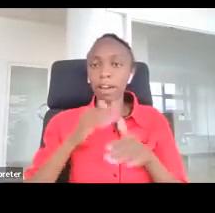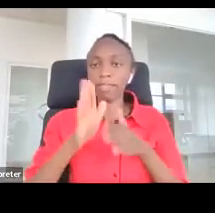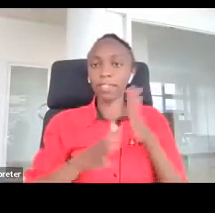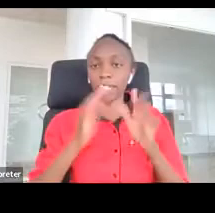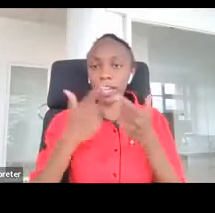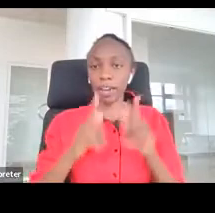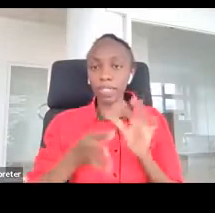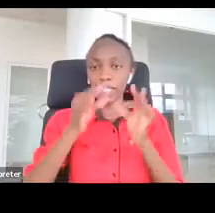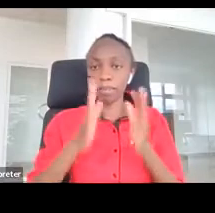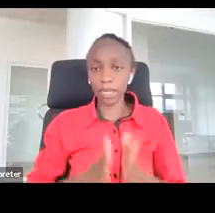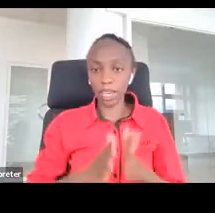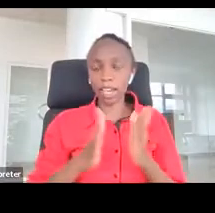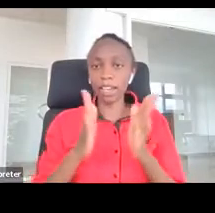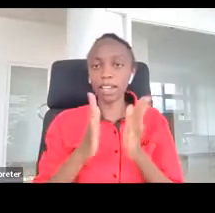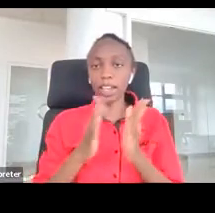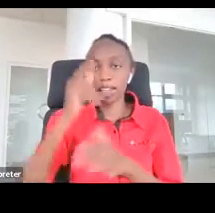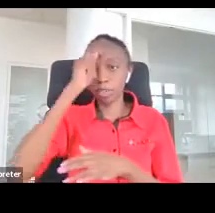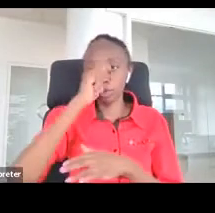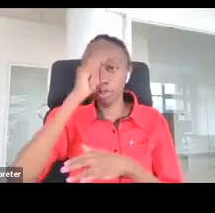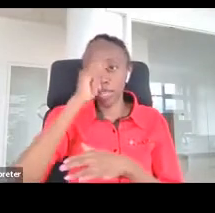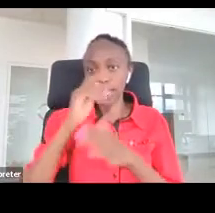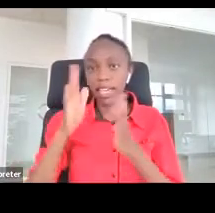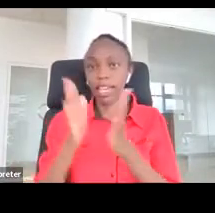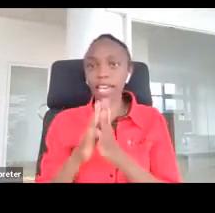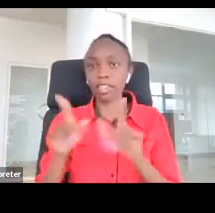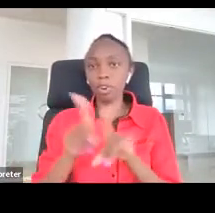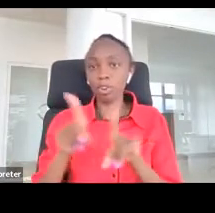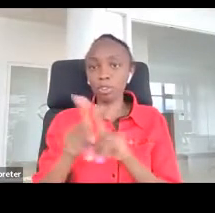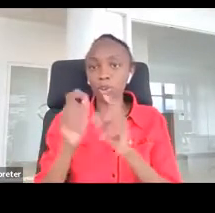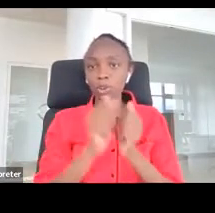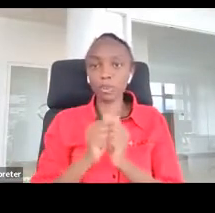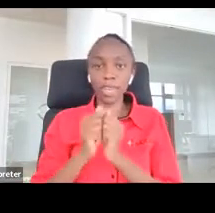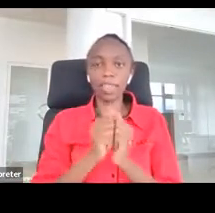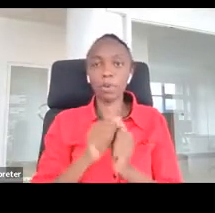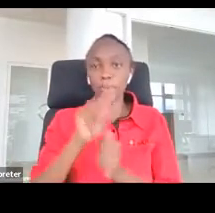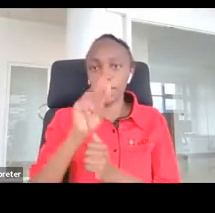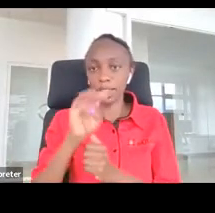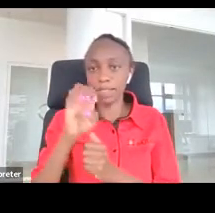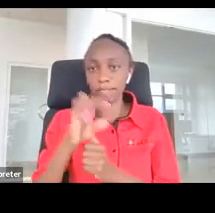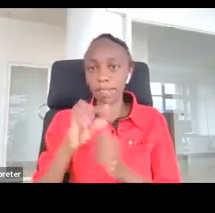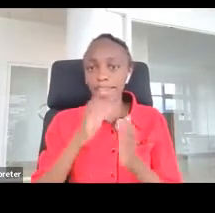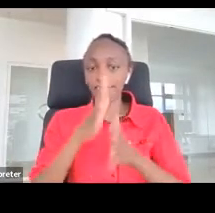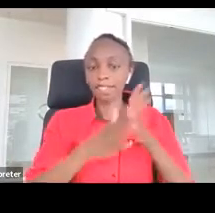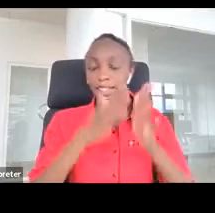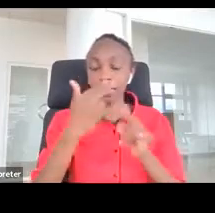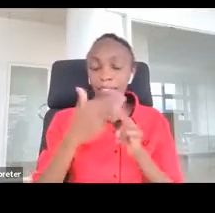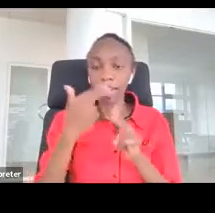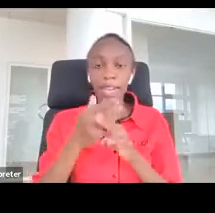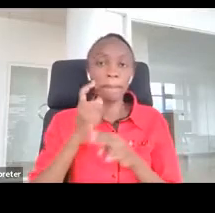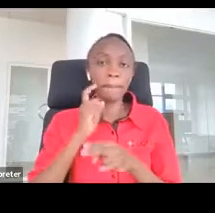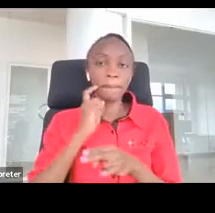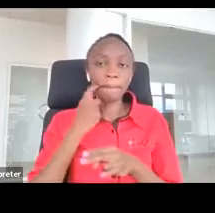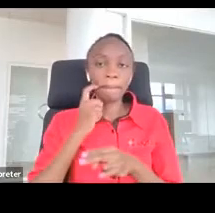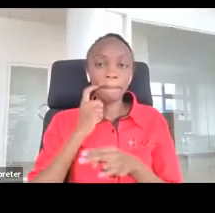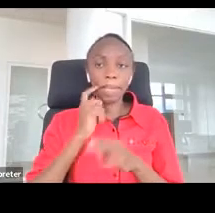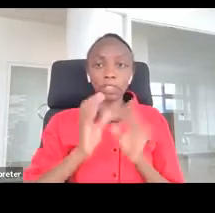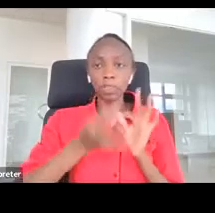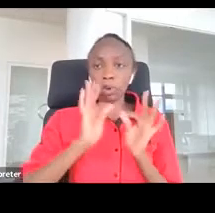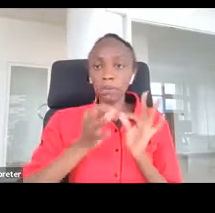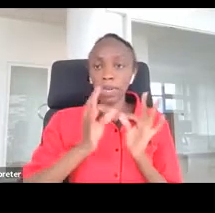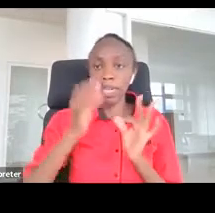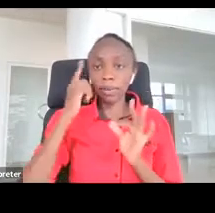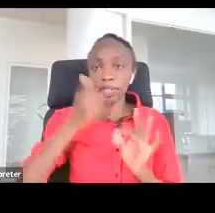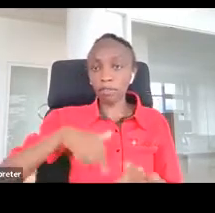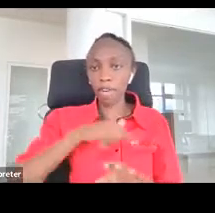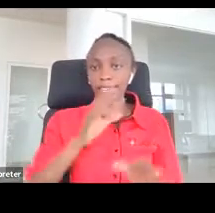will be doing, her and my colleague Meg Odogi will be doing interpretation for us. If you